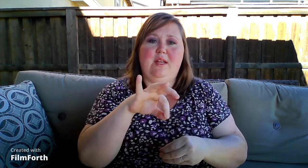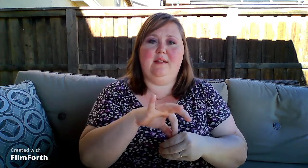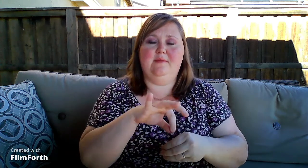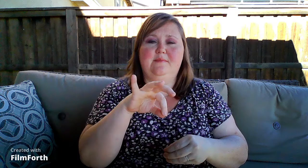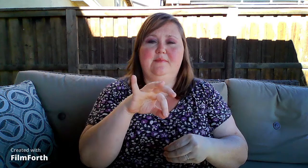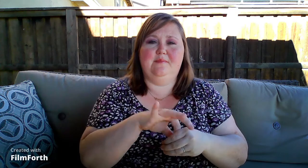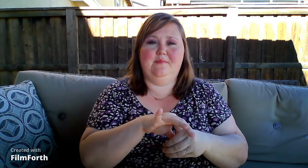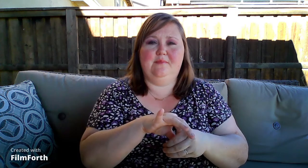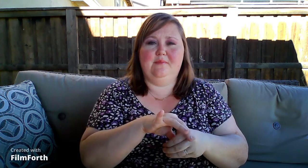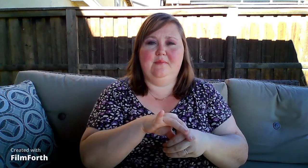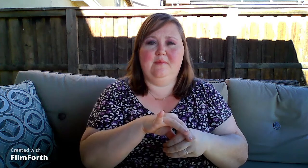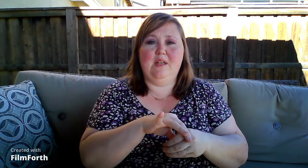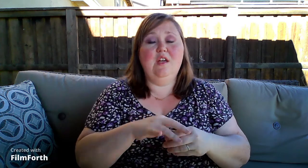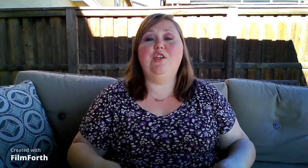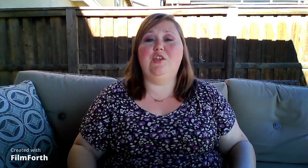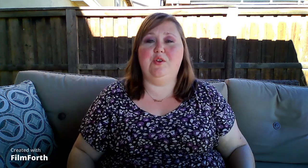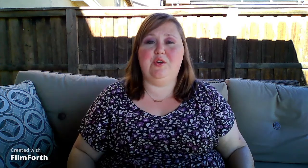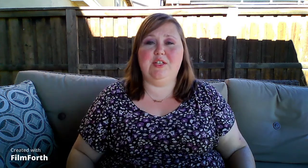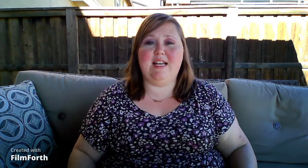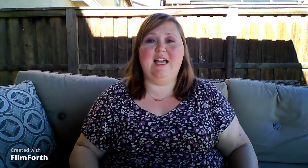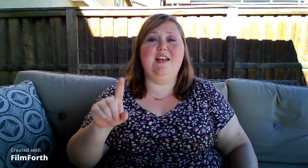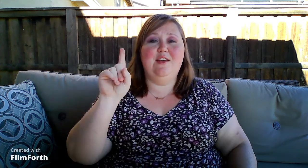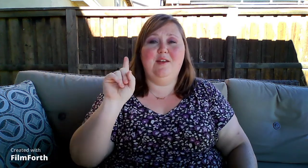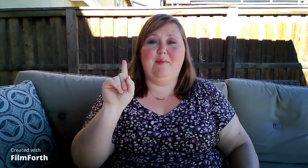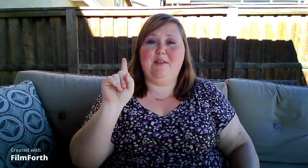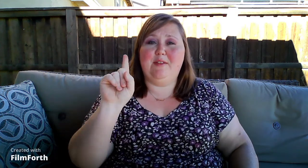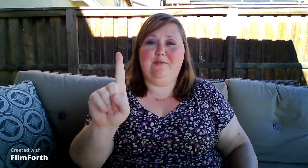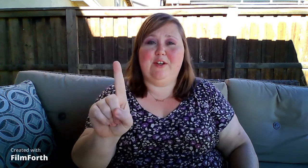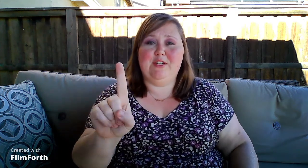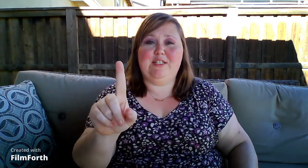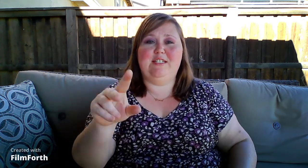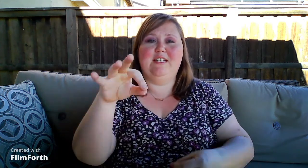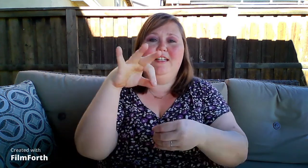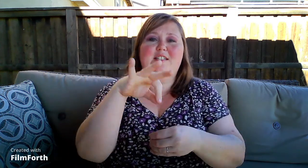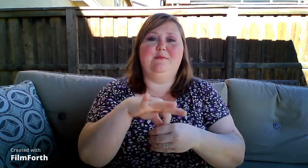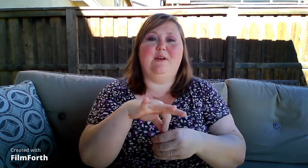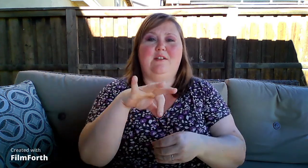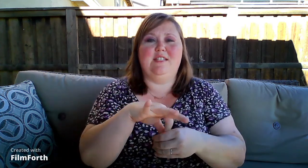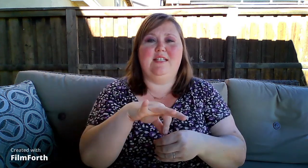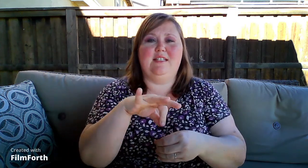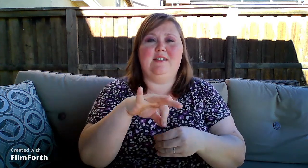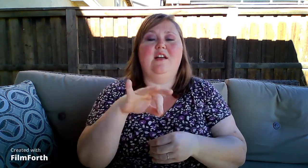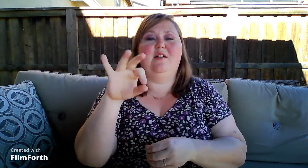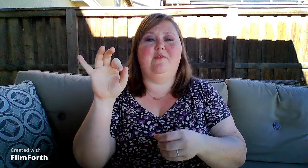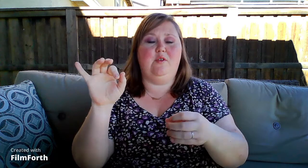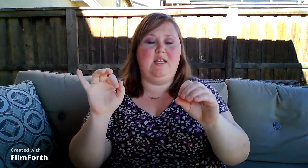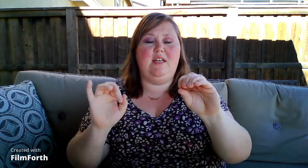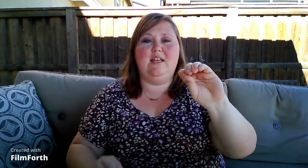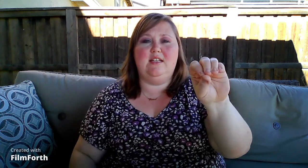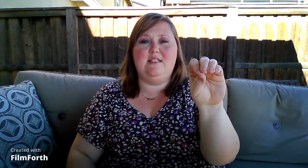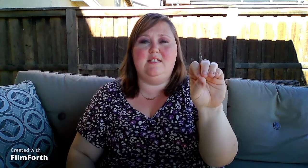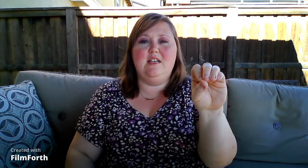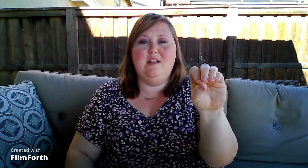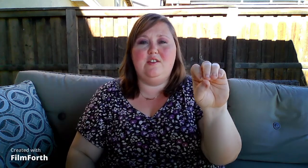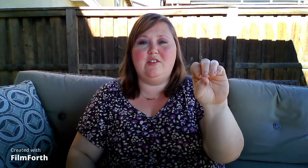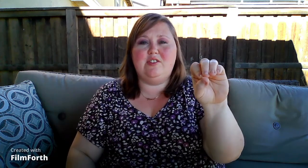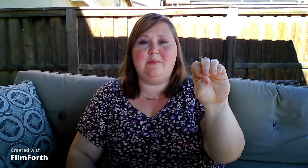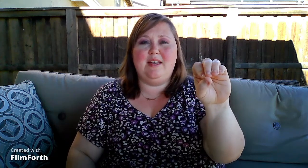voting. You could sign among the first democracies. Voting is non-dominant